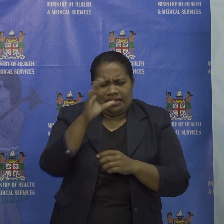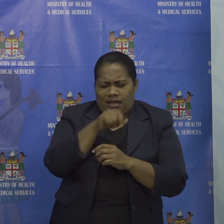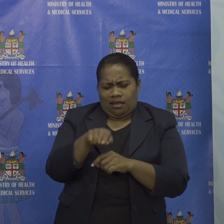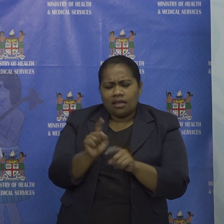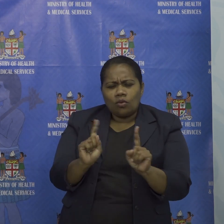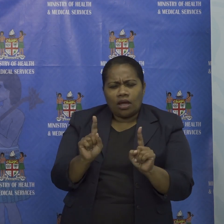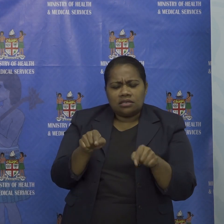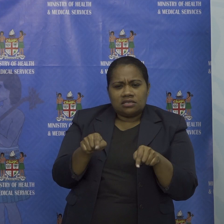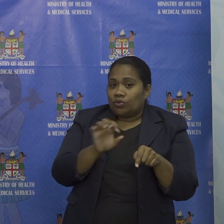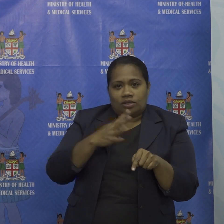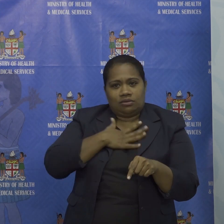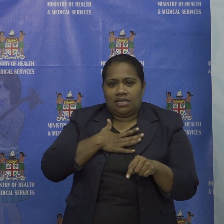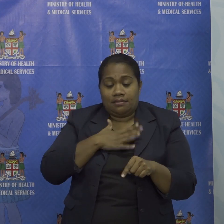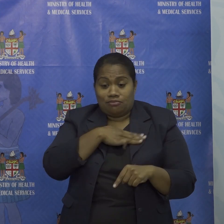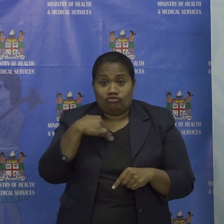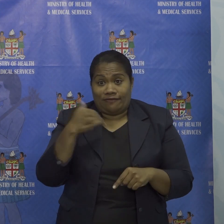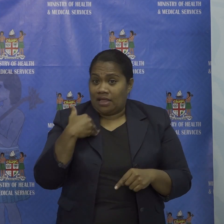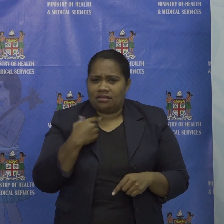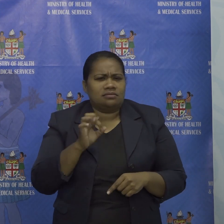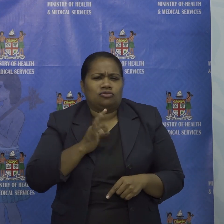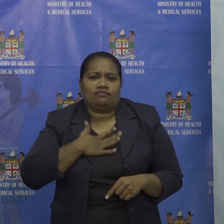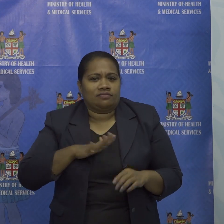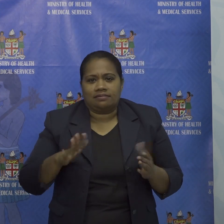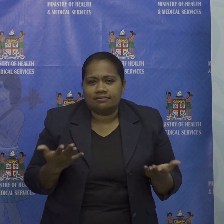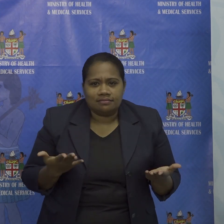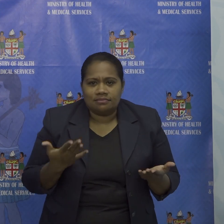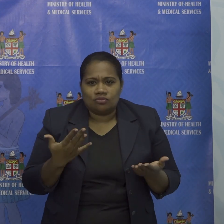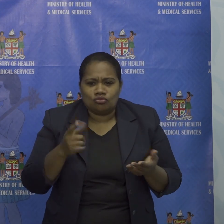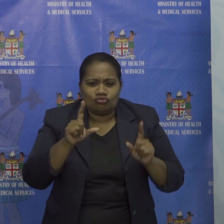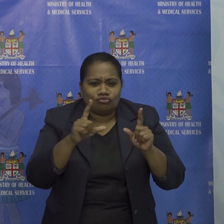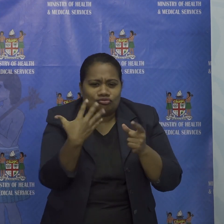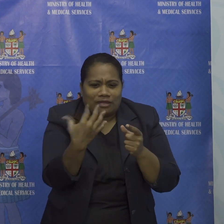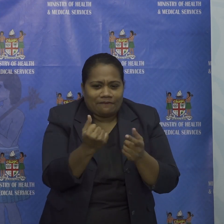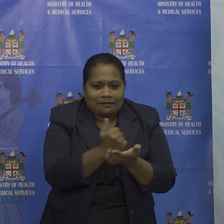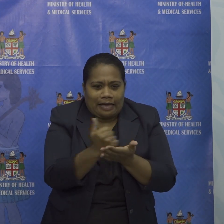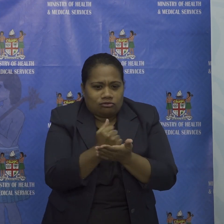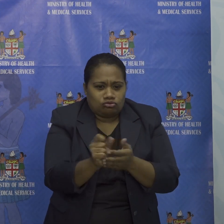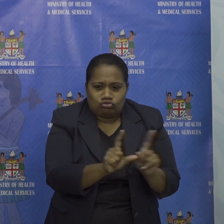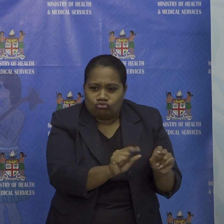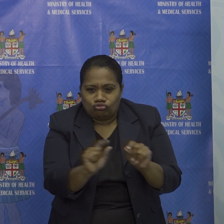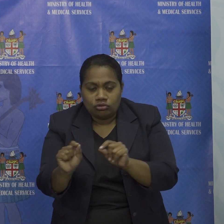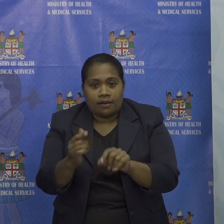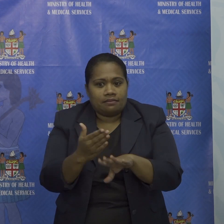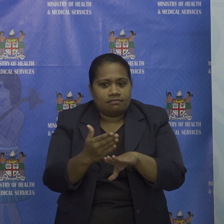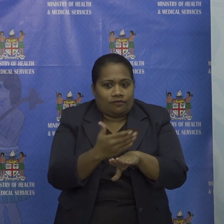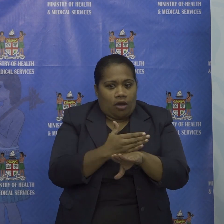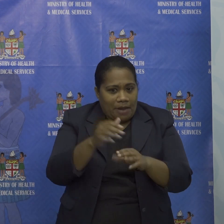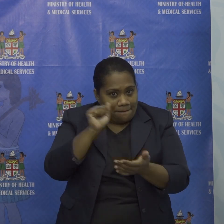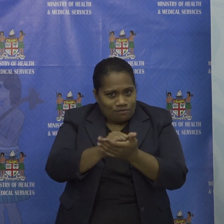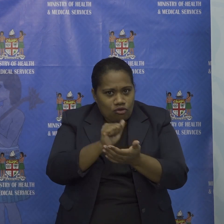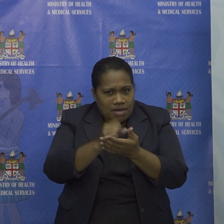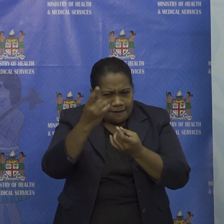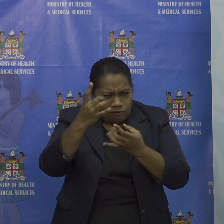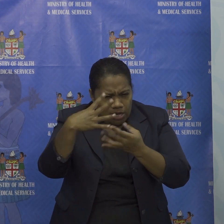we don't like, the Ministry of Health doesn't want to start initiating action until they got all the pieces of the puzzle to be put